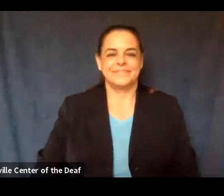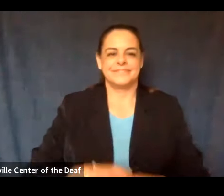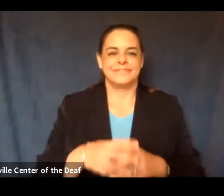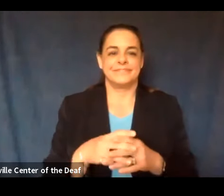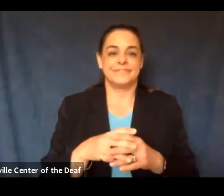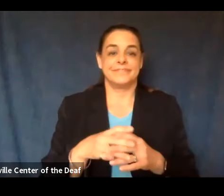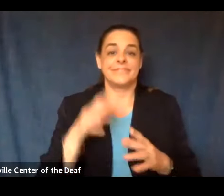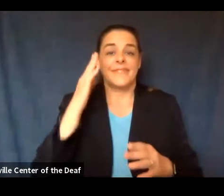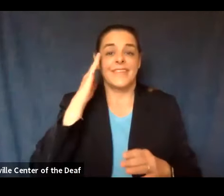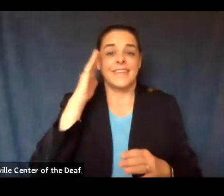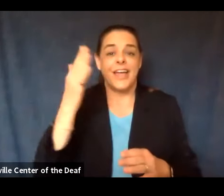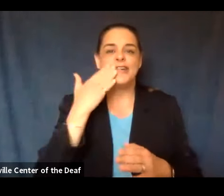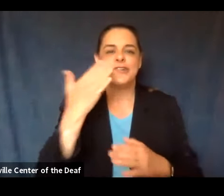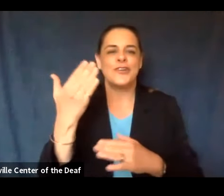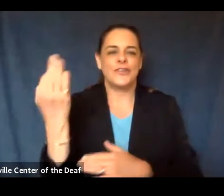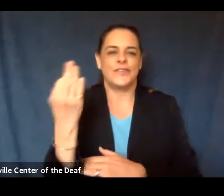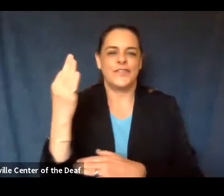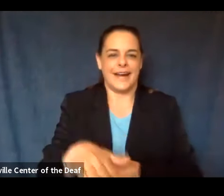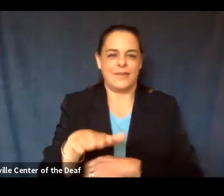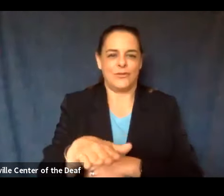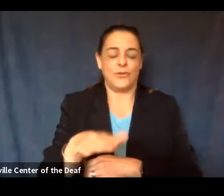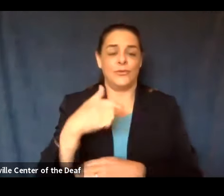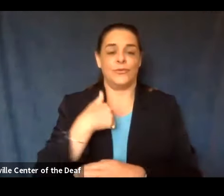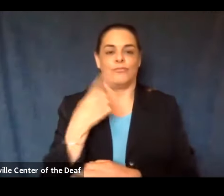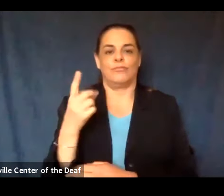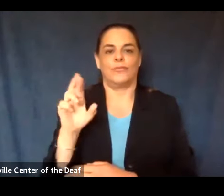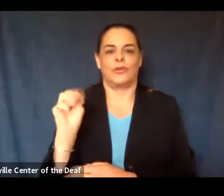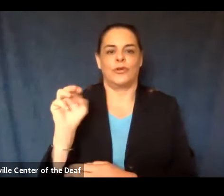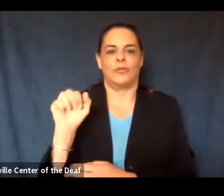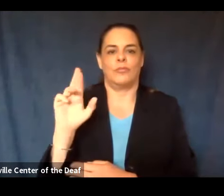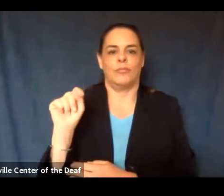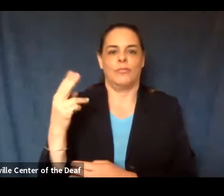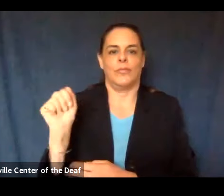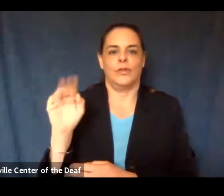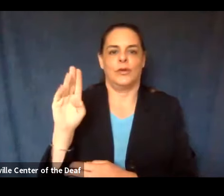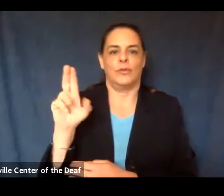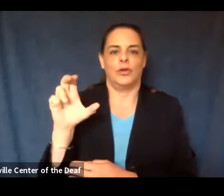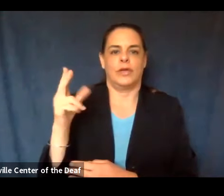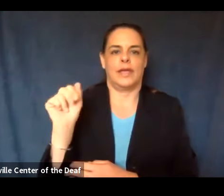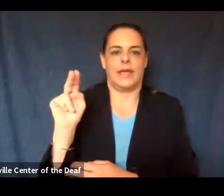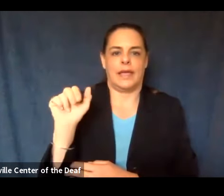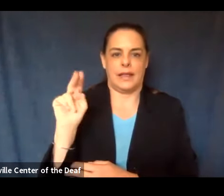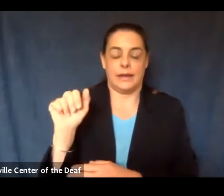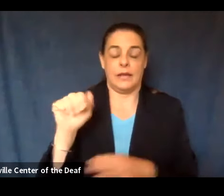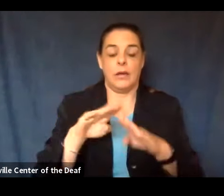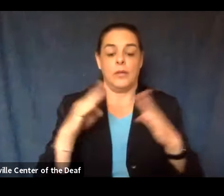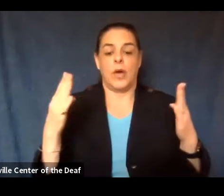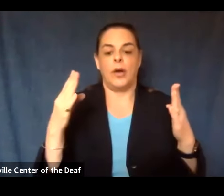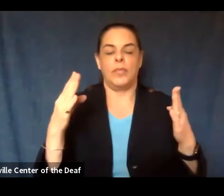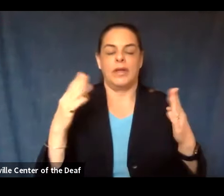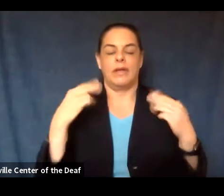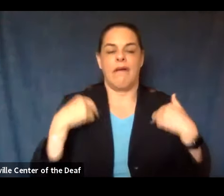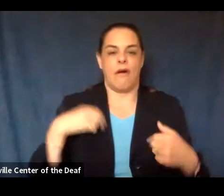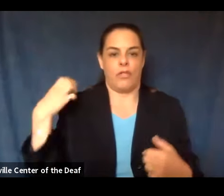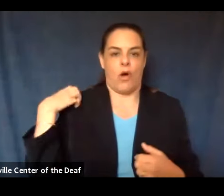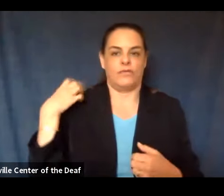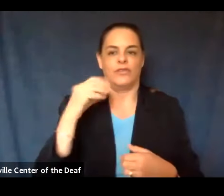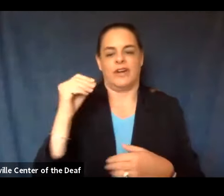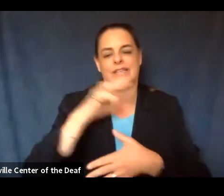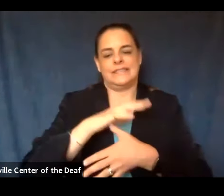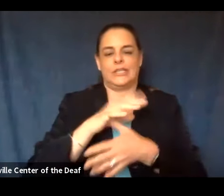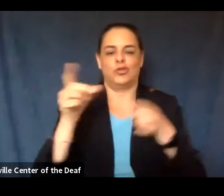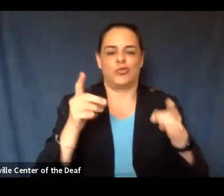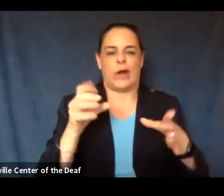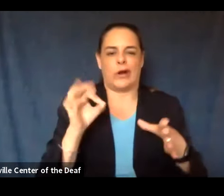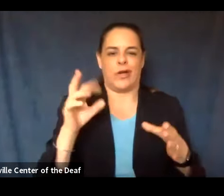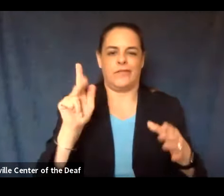Good Friday afternoon. I'm Dr. Martha Buchanan, Public Health Officer and Senior Director of the Knox County Health Department. Our moment